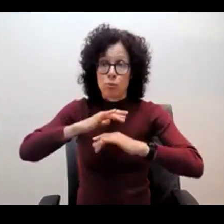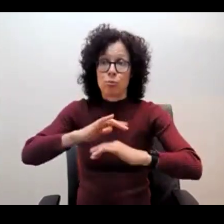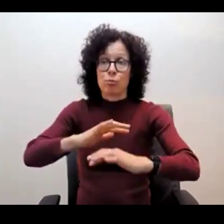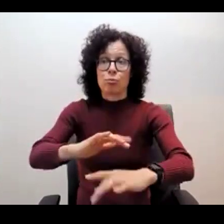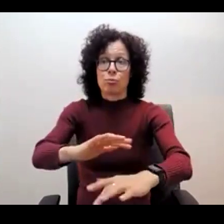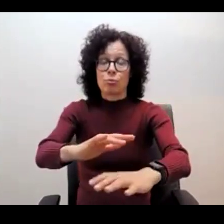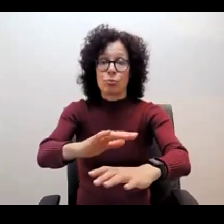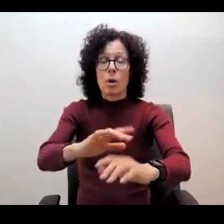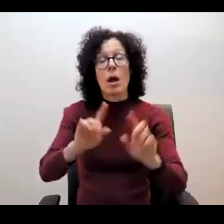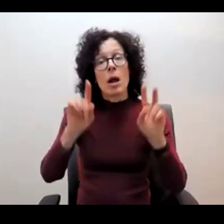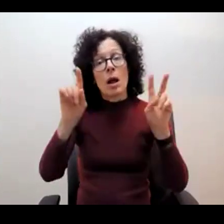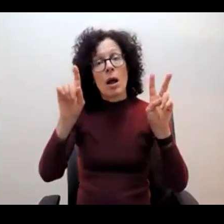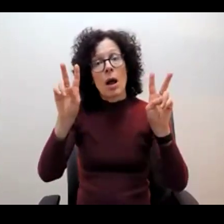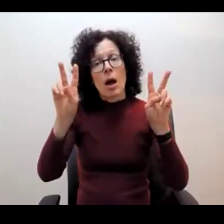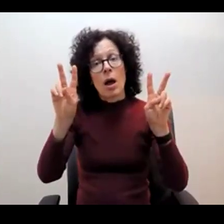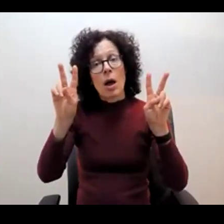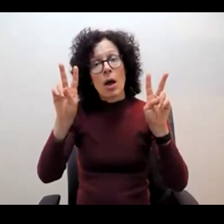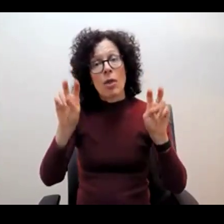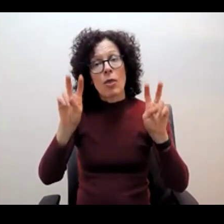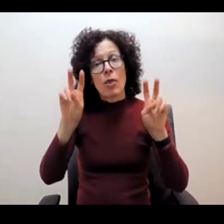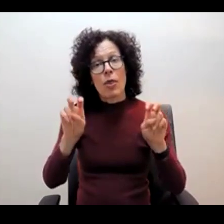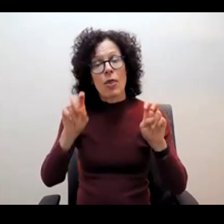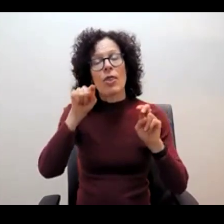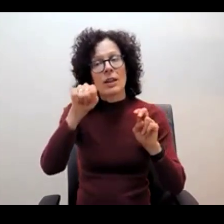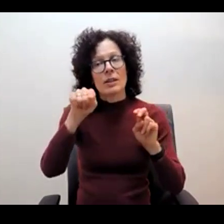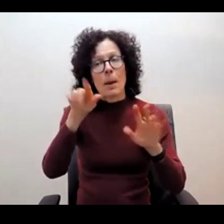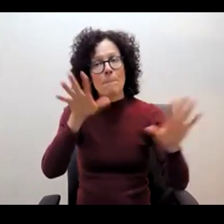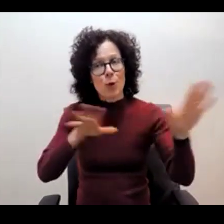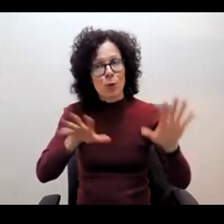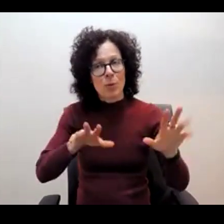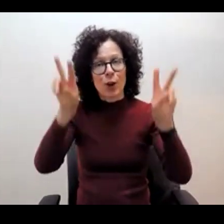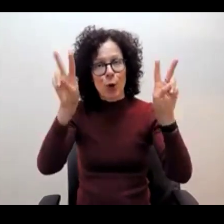This movement is called Baby Bird Learns to Fly.